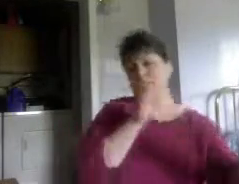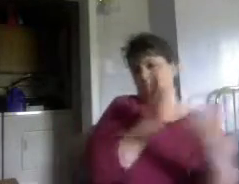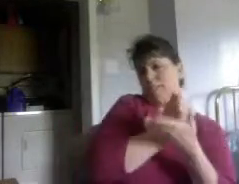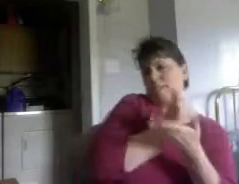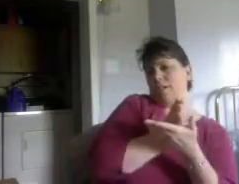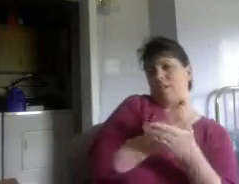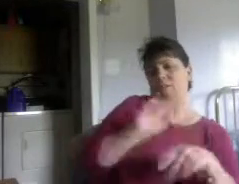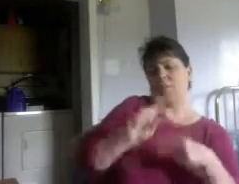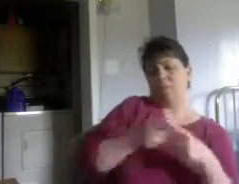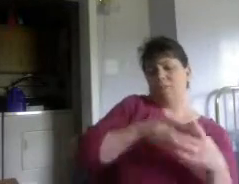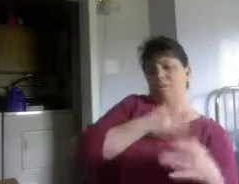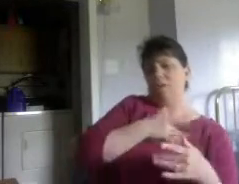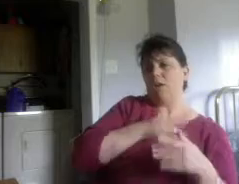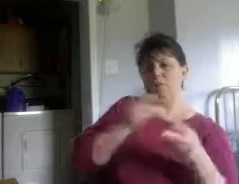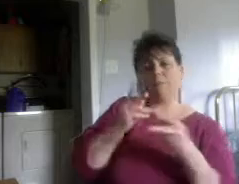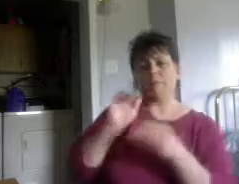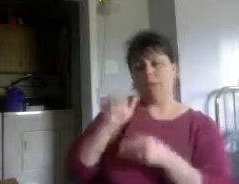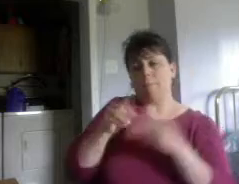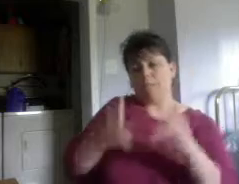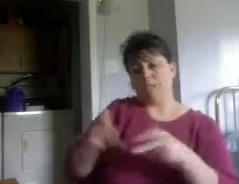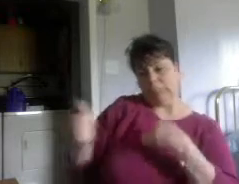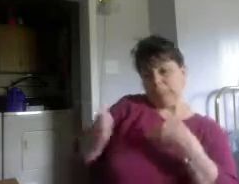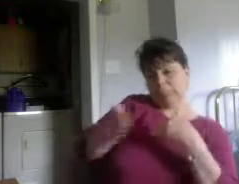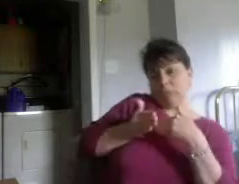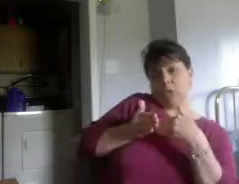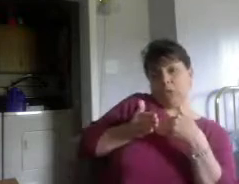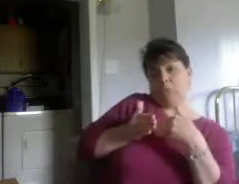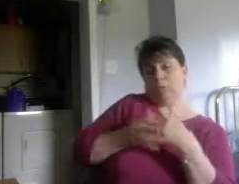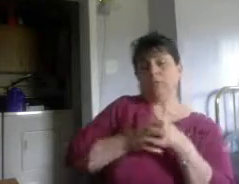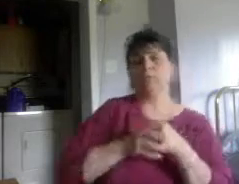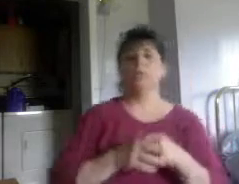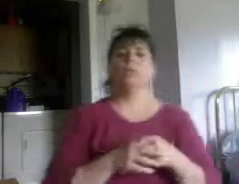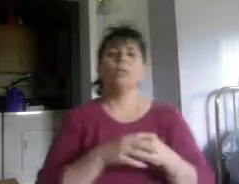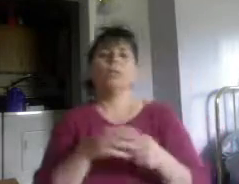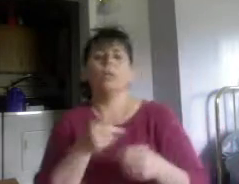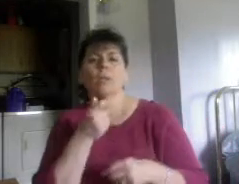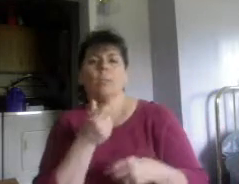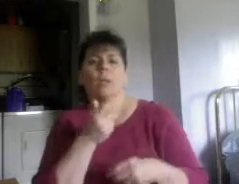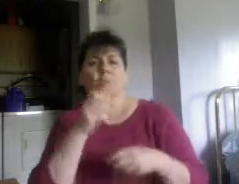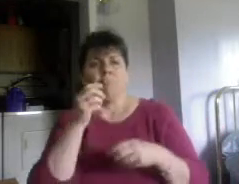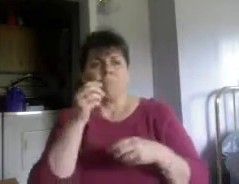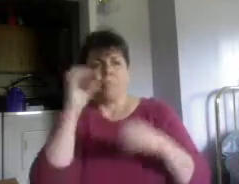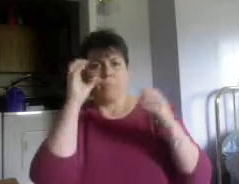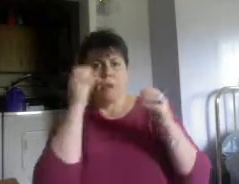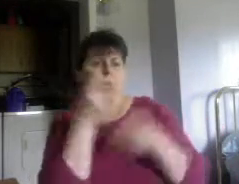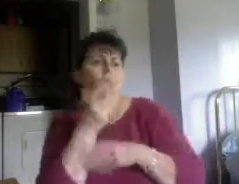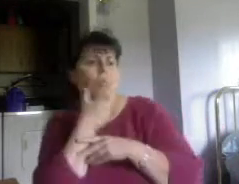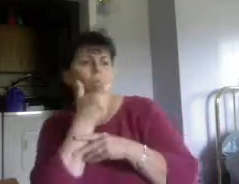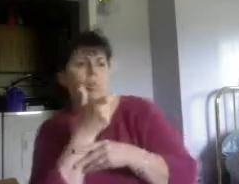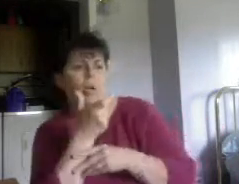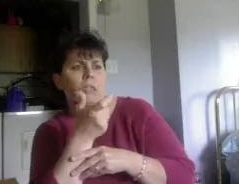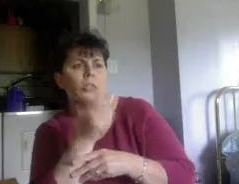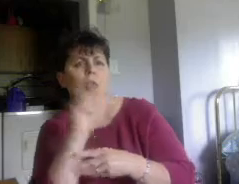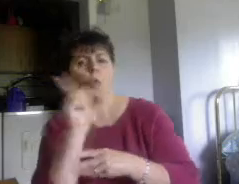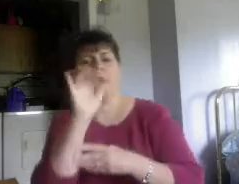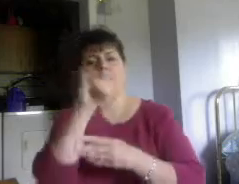too close. Watch carefully where that person stops. Then repeat this, but this